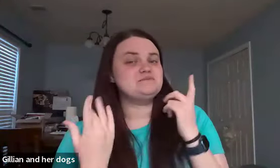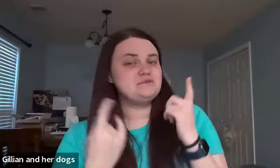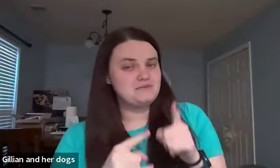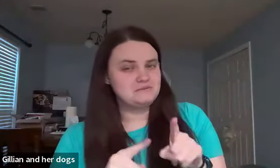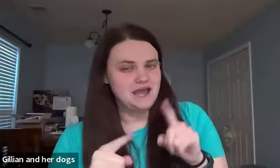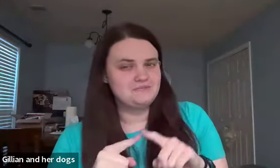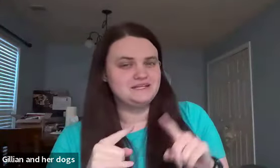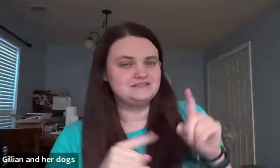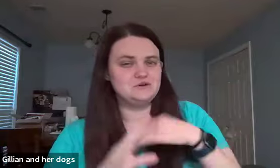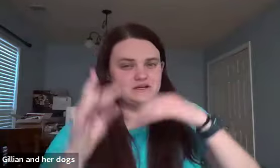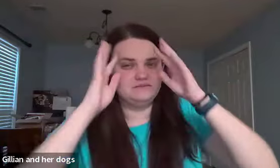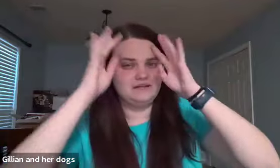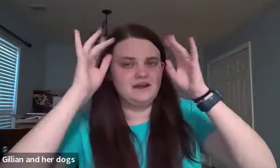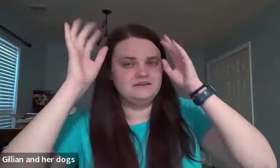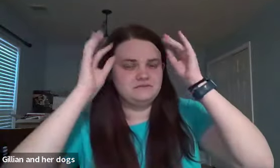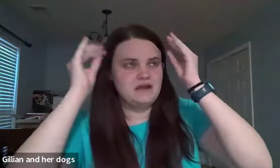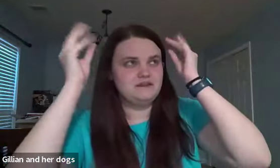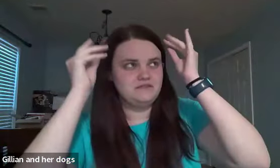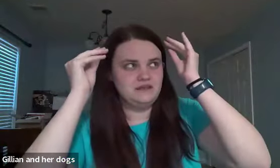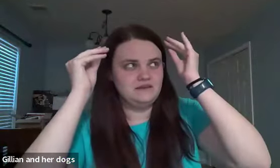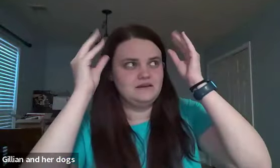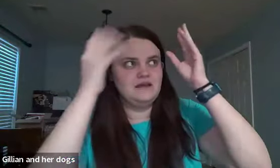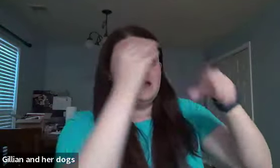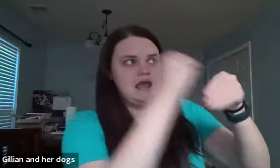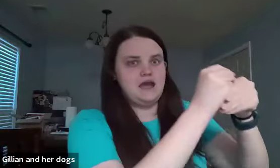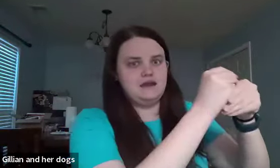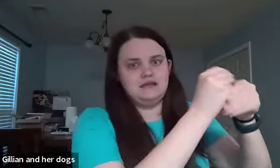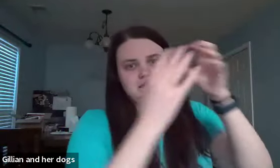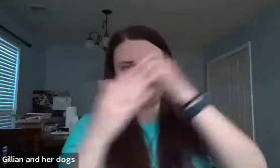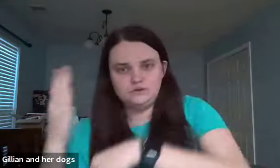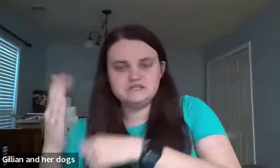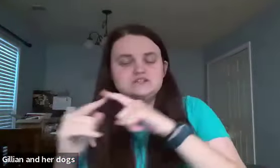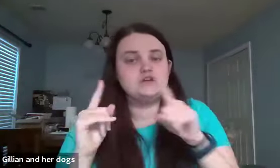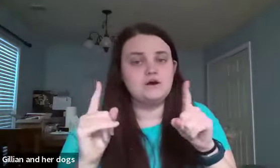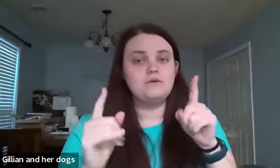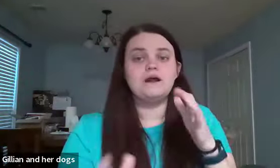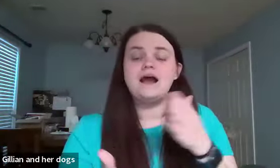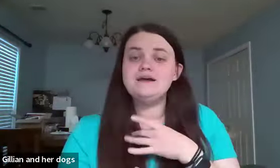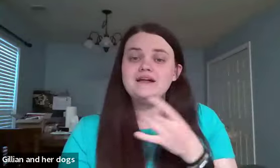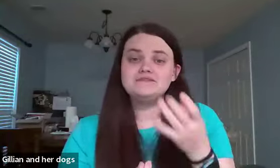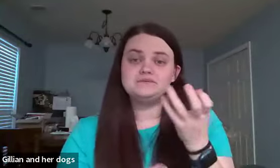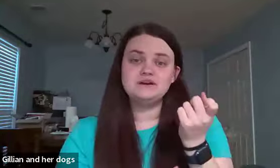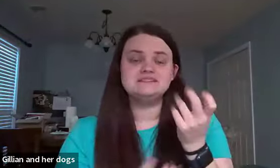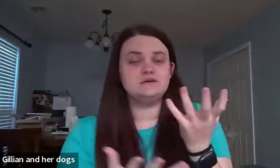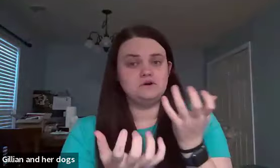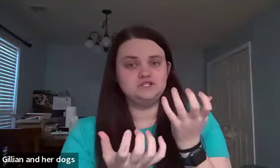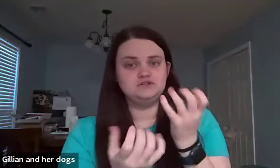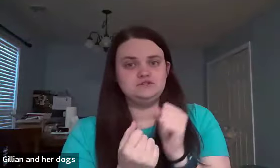going to probably happen is we're going to be kind of having to think and adding and losing. So what I like from you guys is I want you